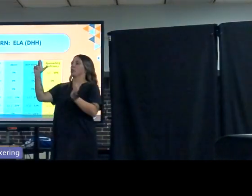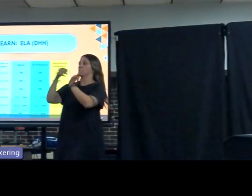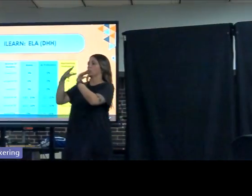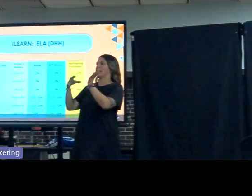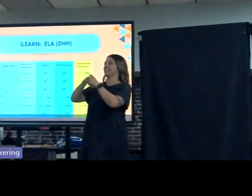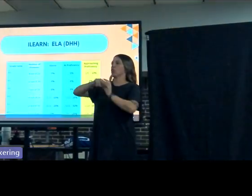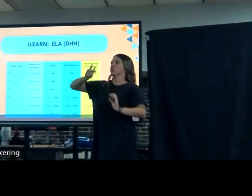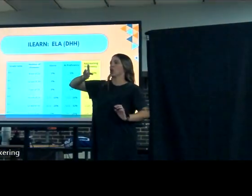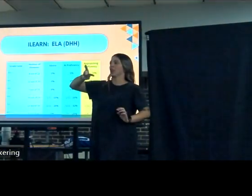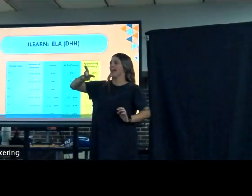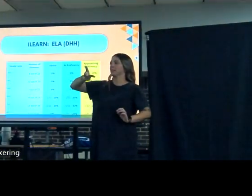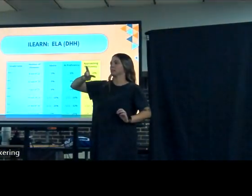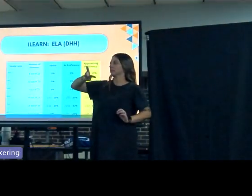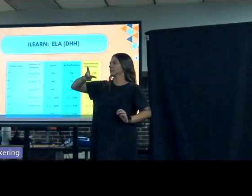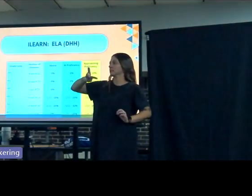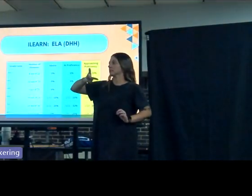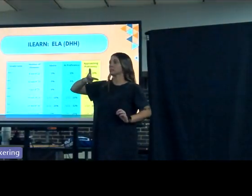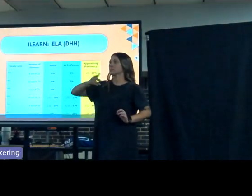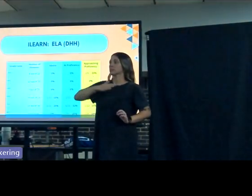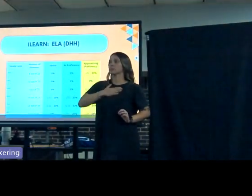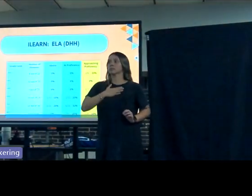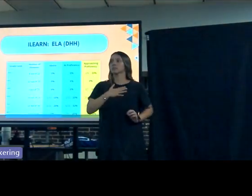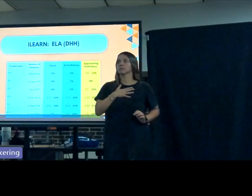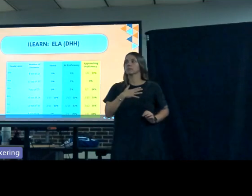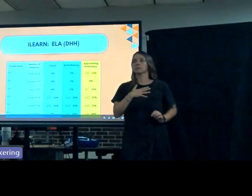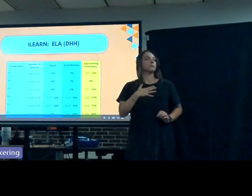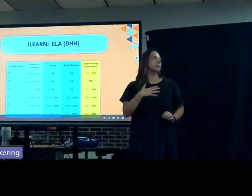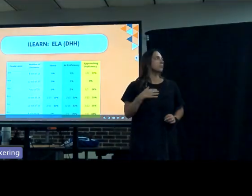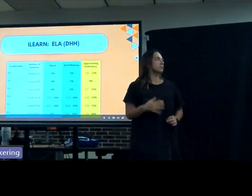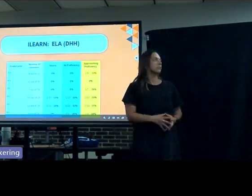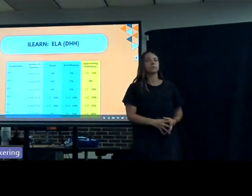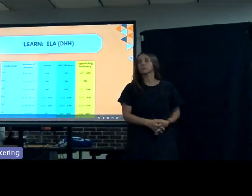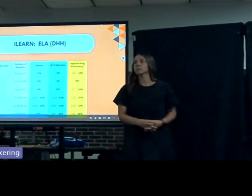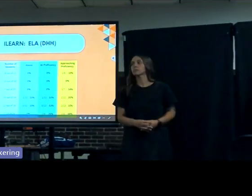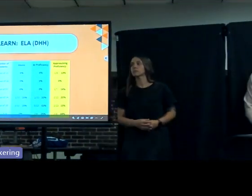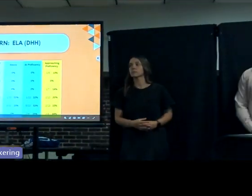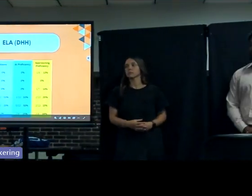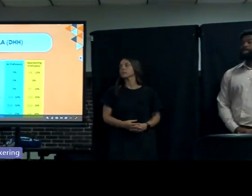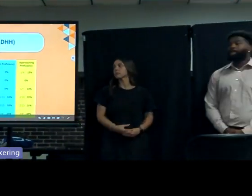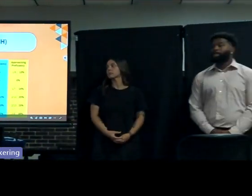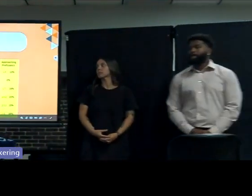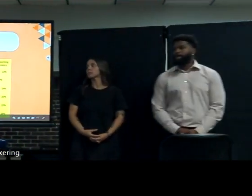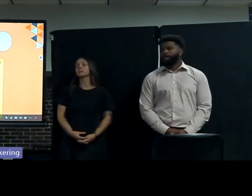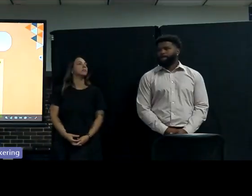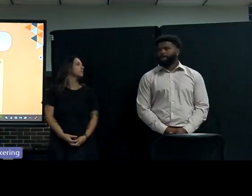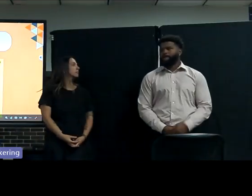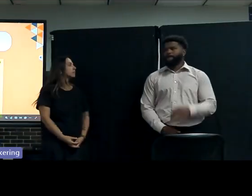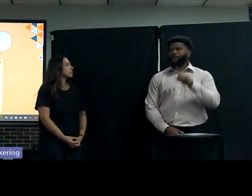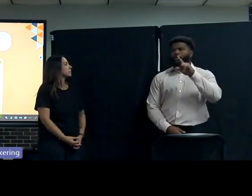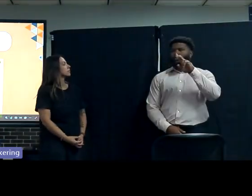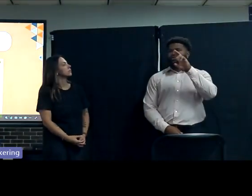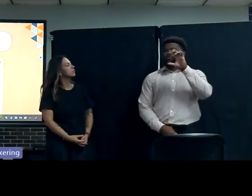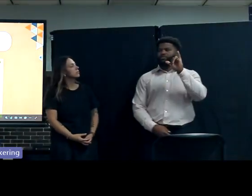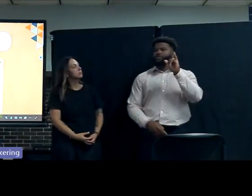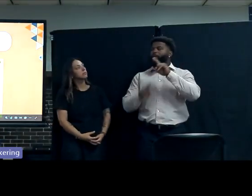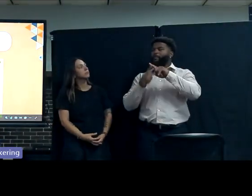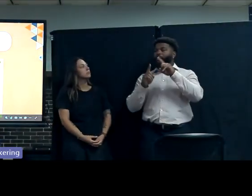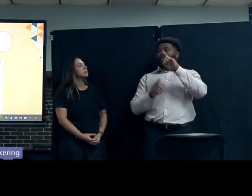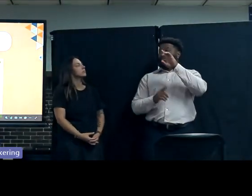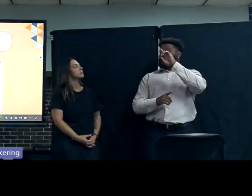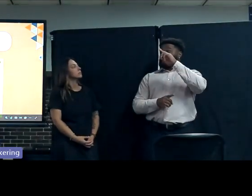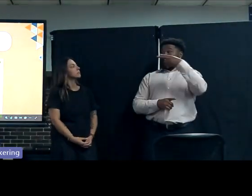DHH only. So we But- have 23 students in third grade. But the